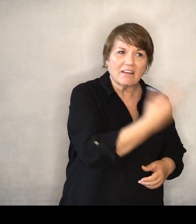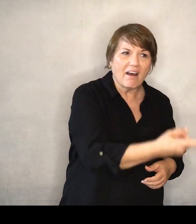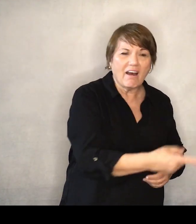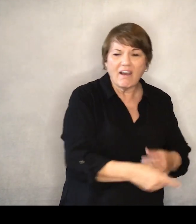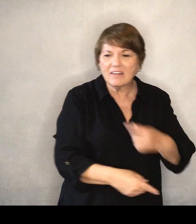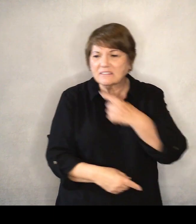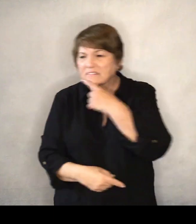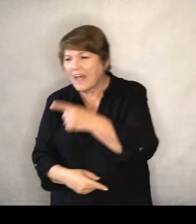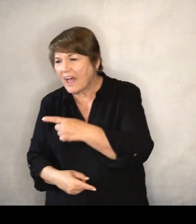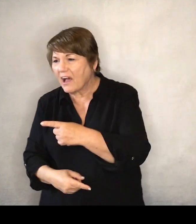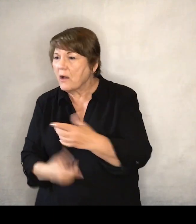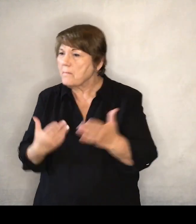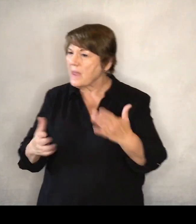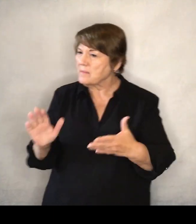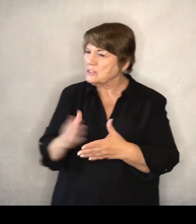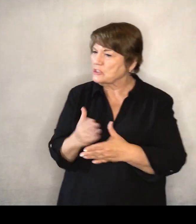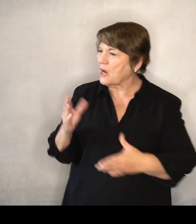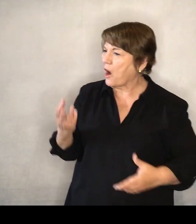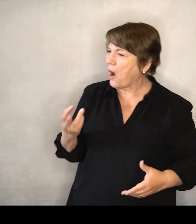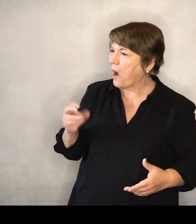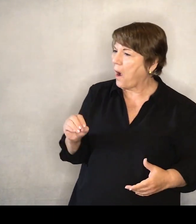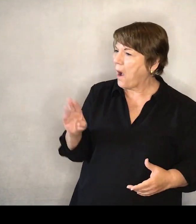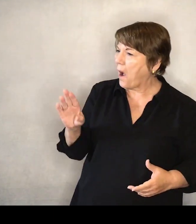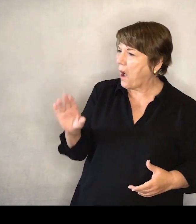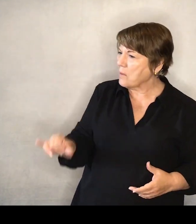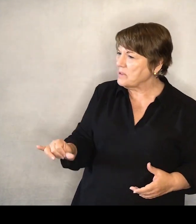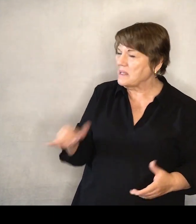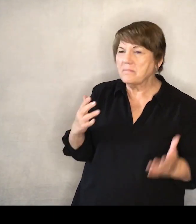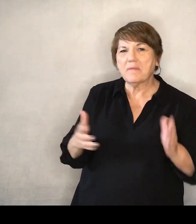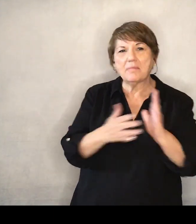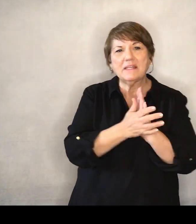someone a hobby that you have or a talent that you have.